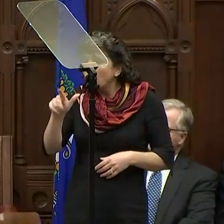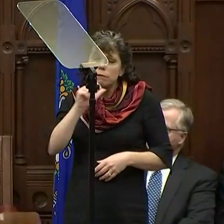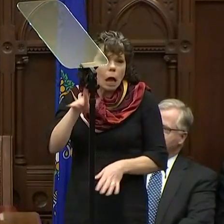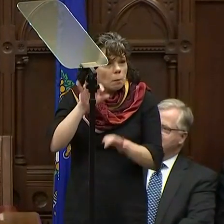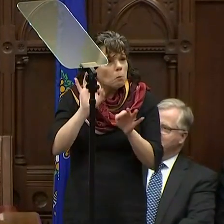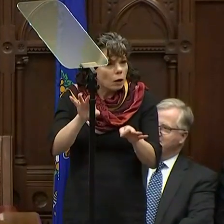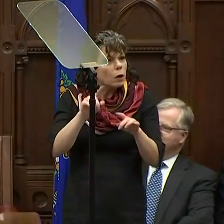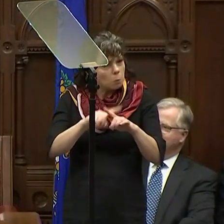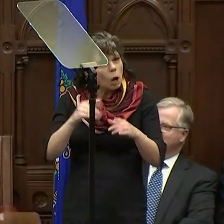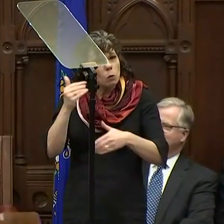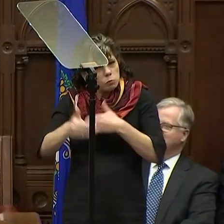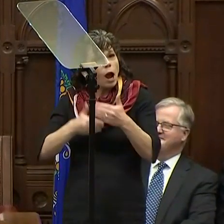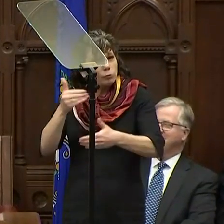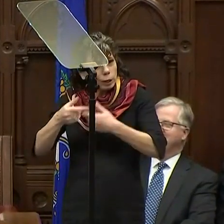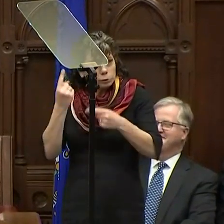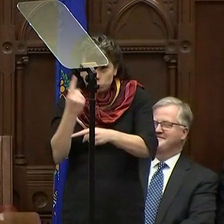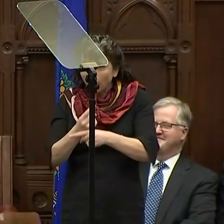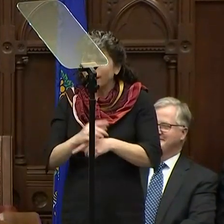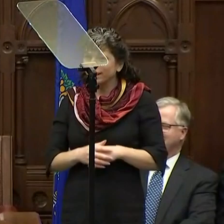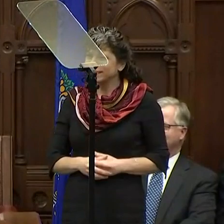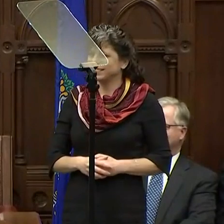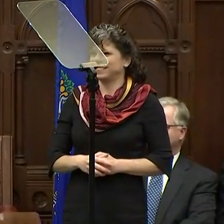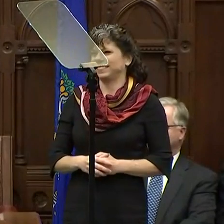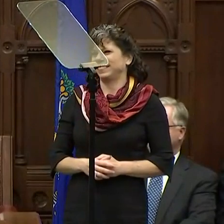making progress, aren't we?